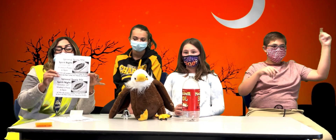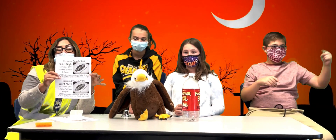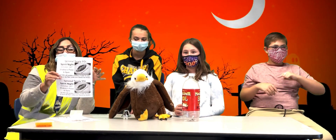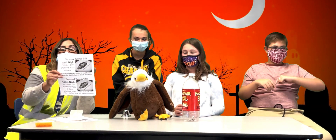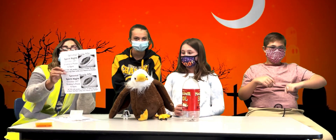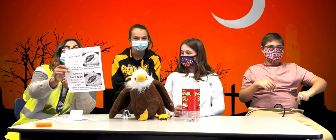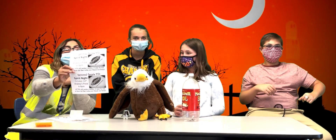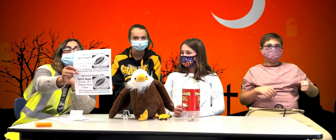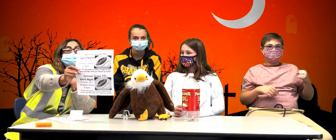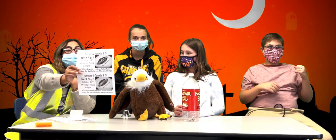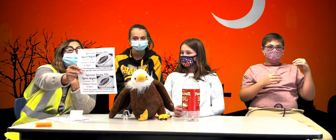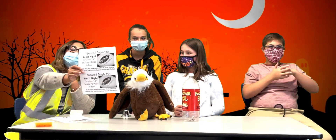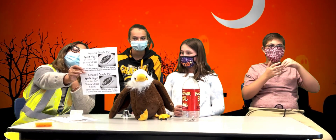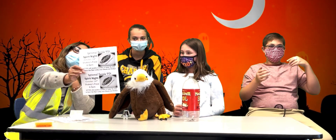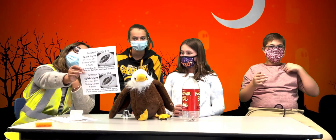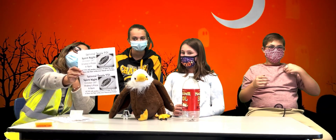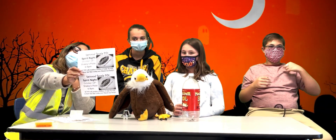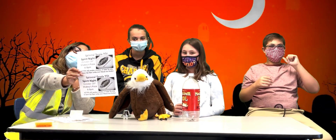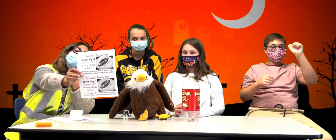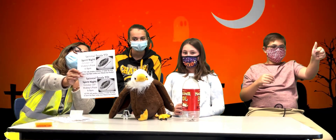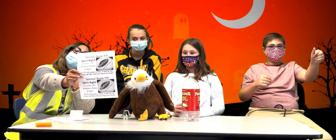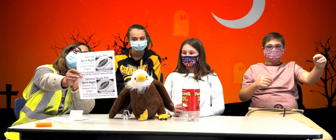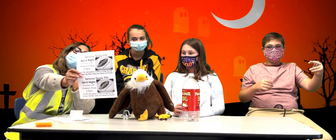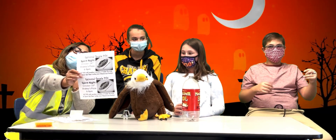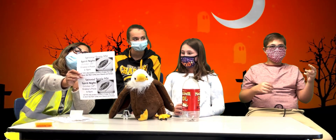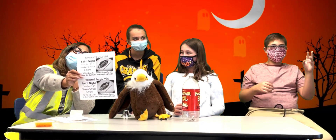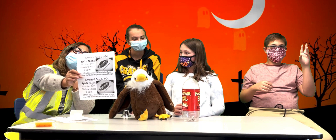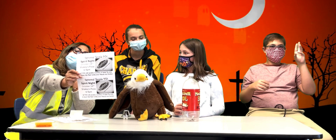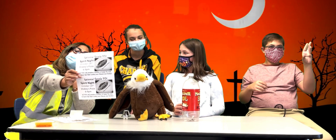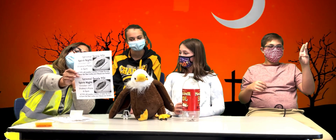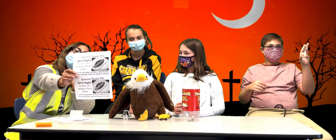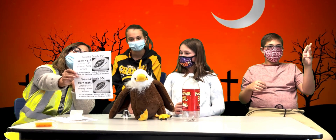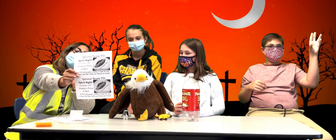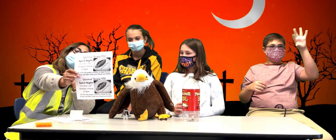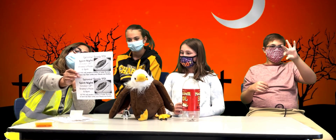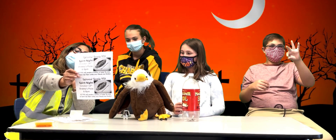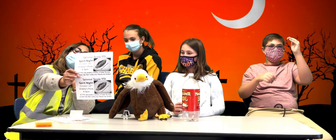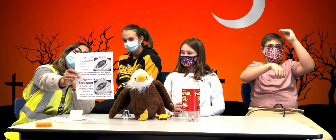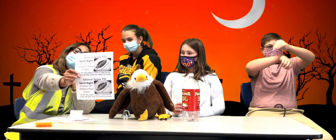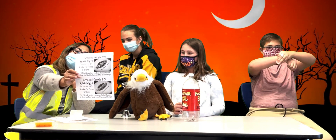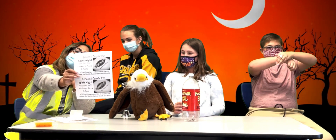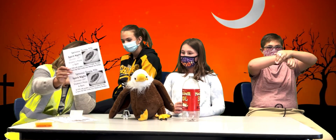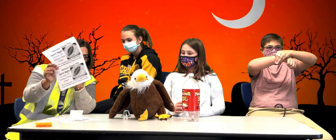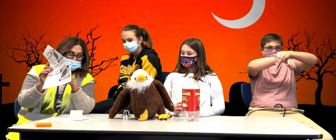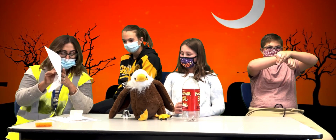for Shakey's tomorrow from 6 to 9.